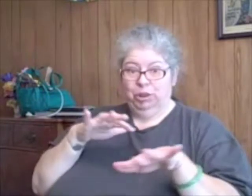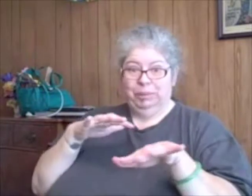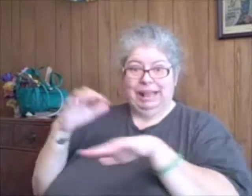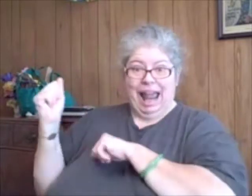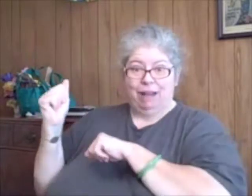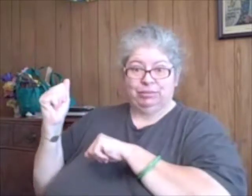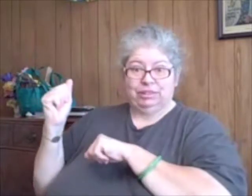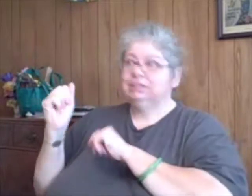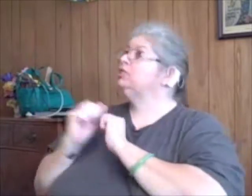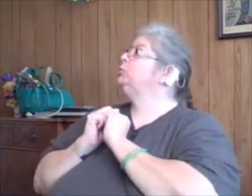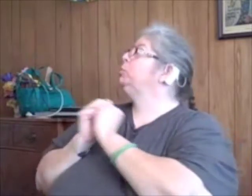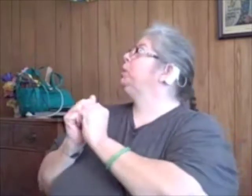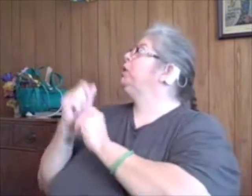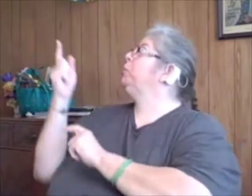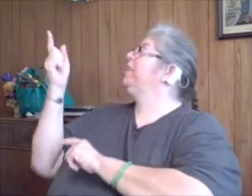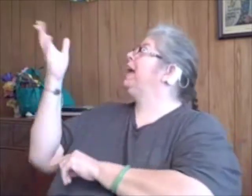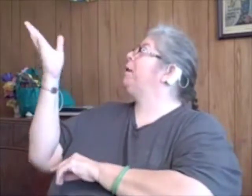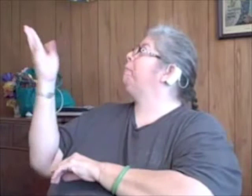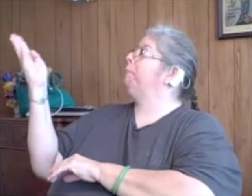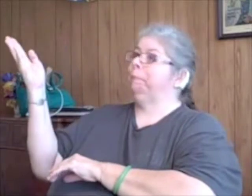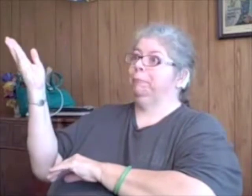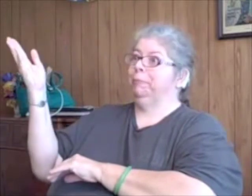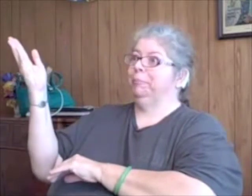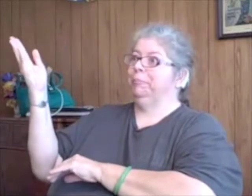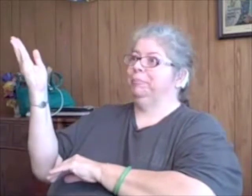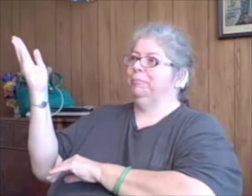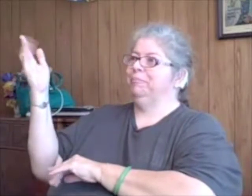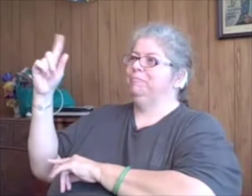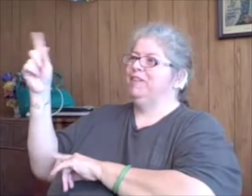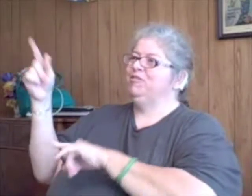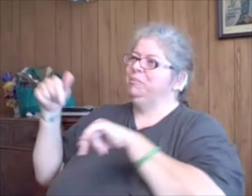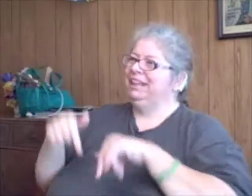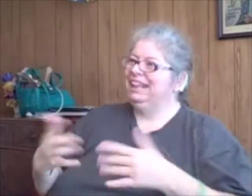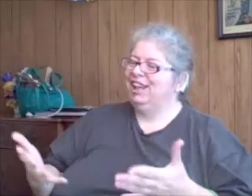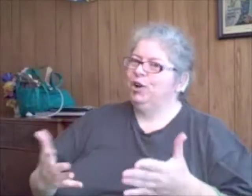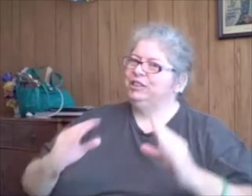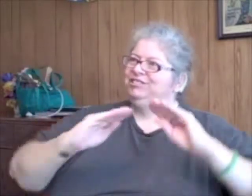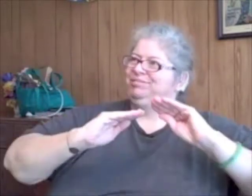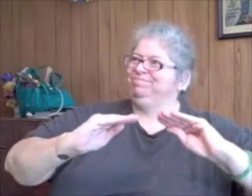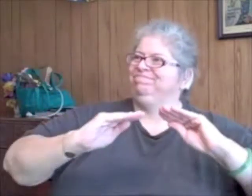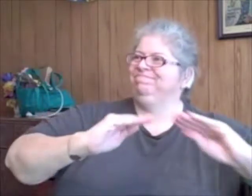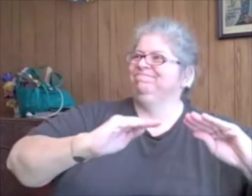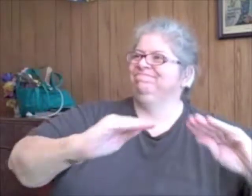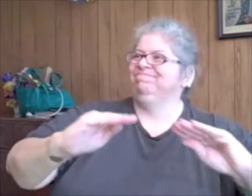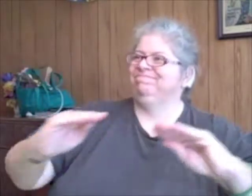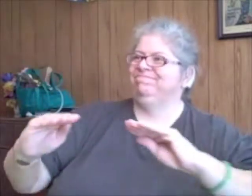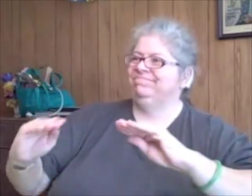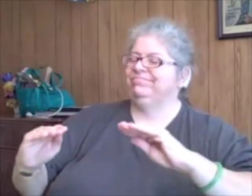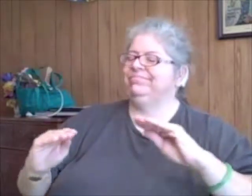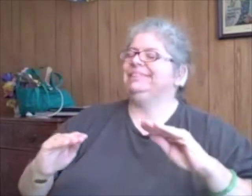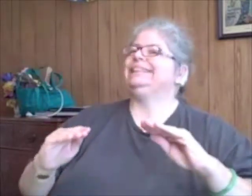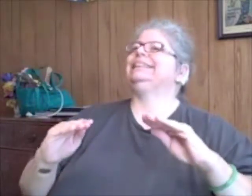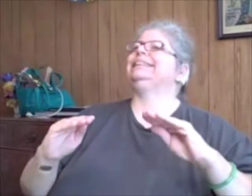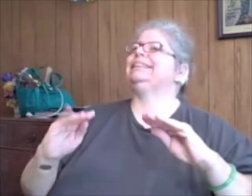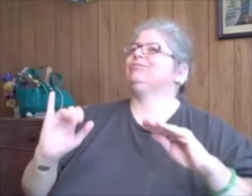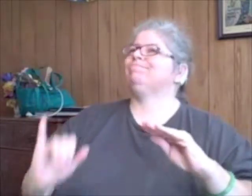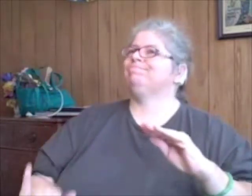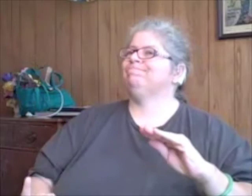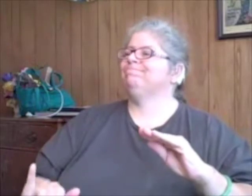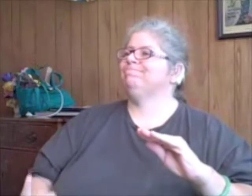to leave and be with God, I can't do that. I have to be here to teach people.